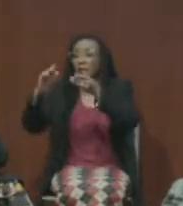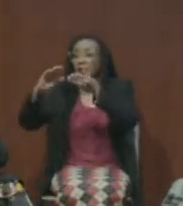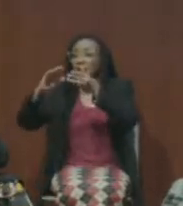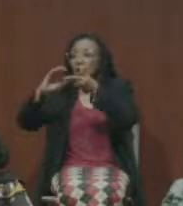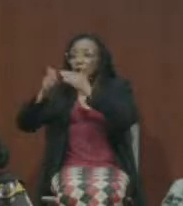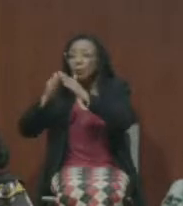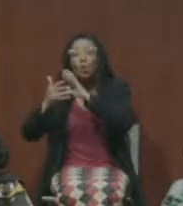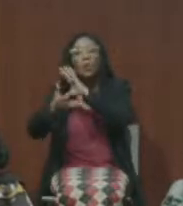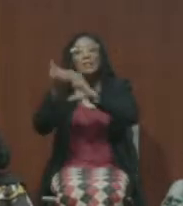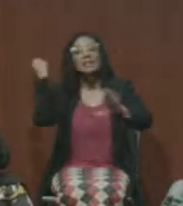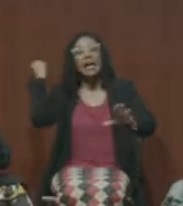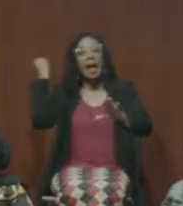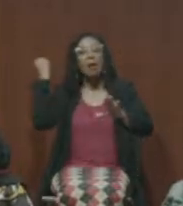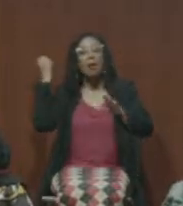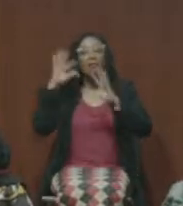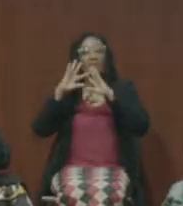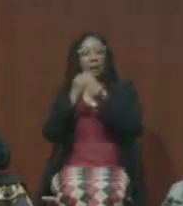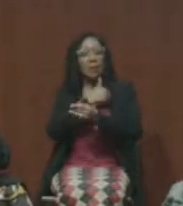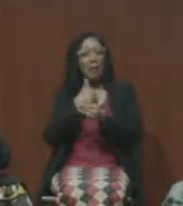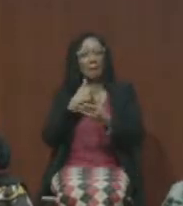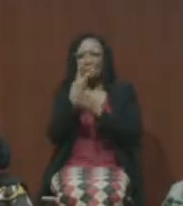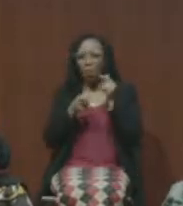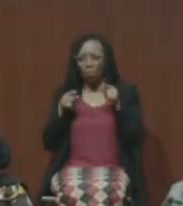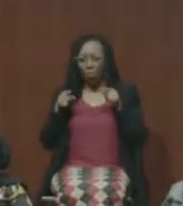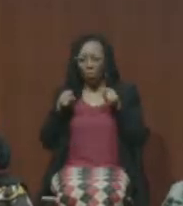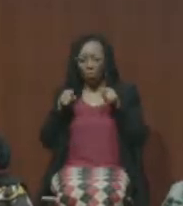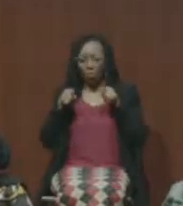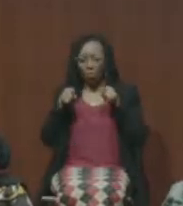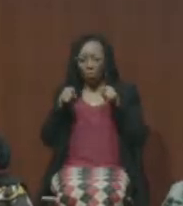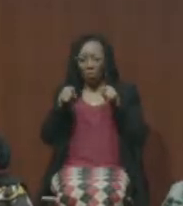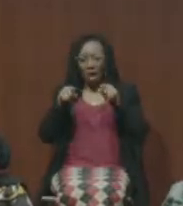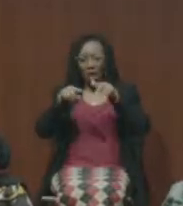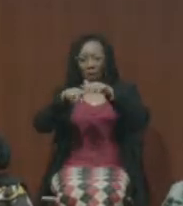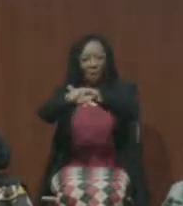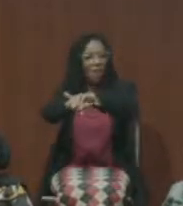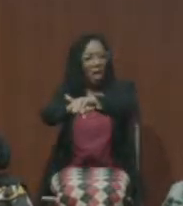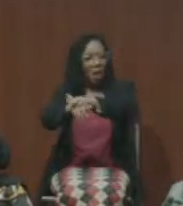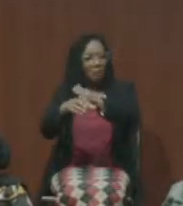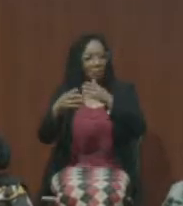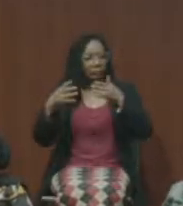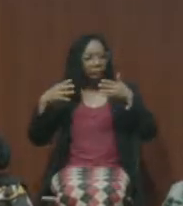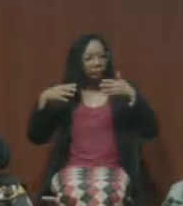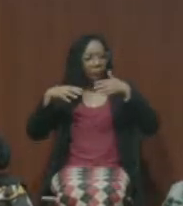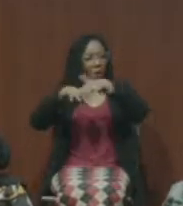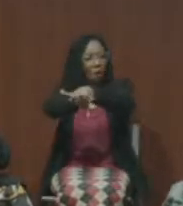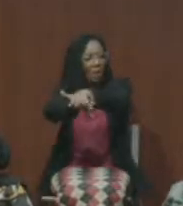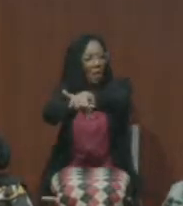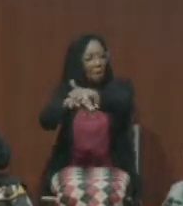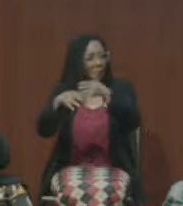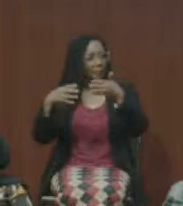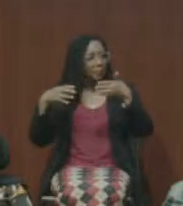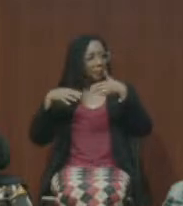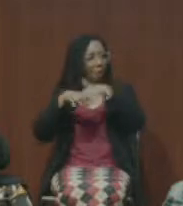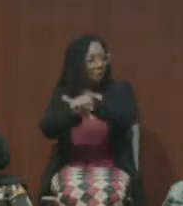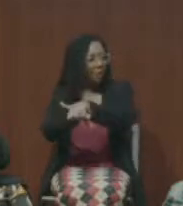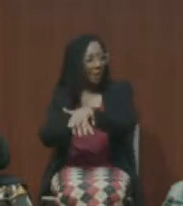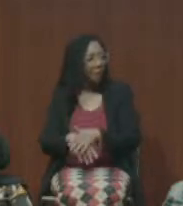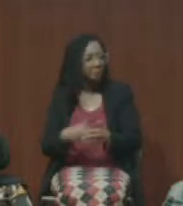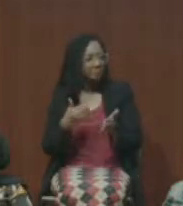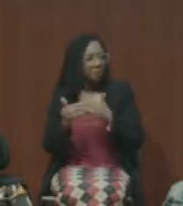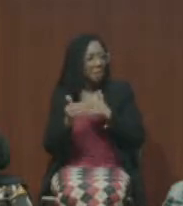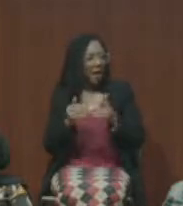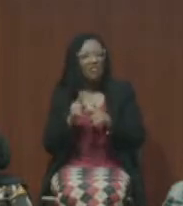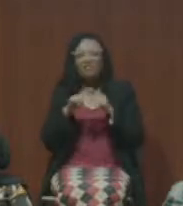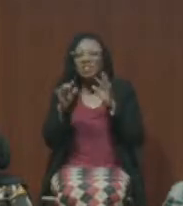their family members. They both have oversight during the parole period, and they can both be re-separated for any minute